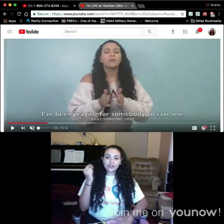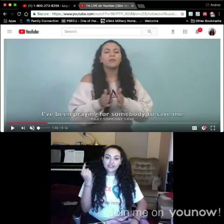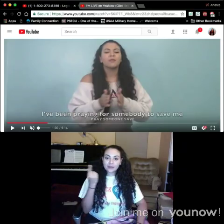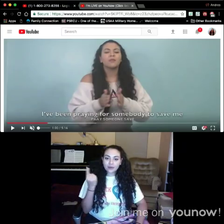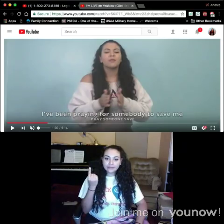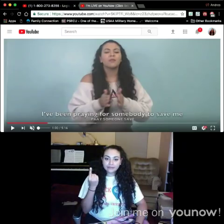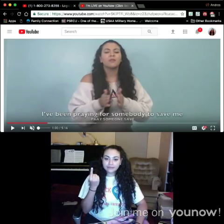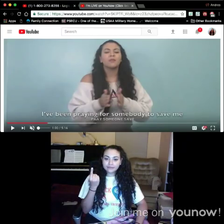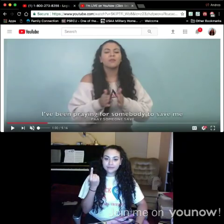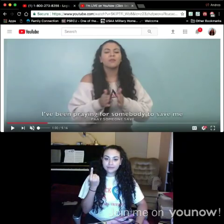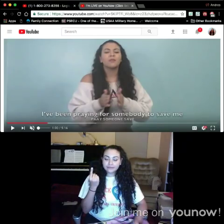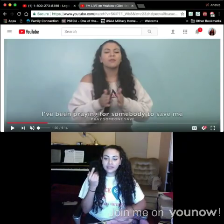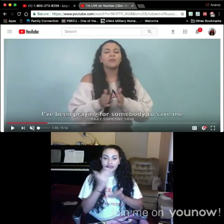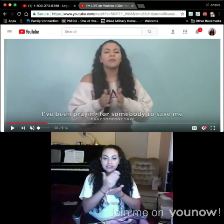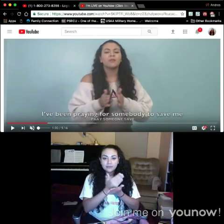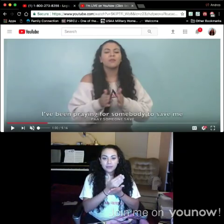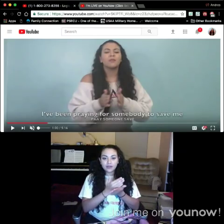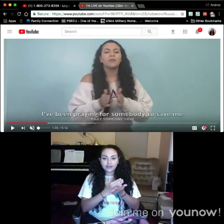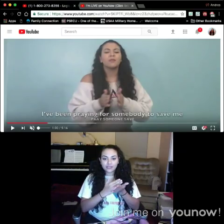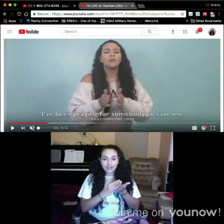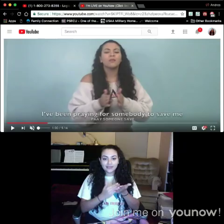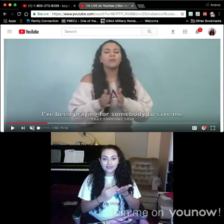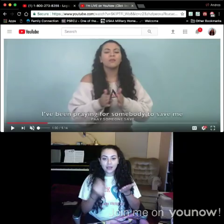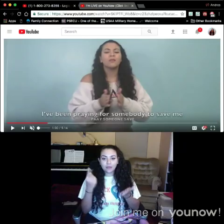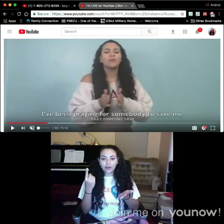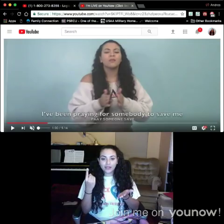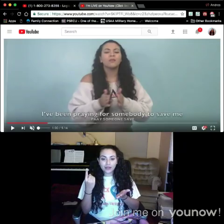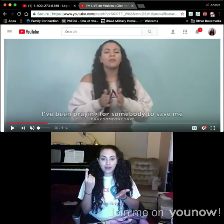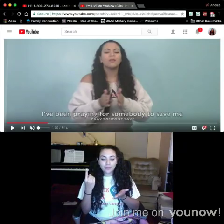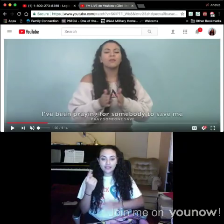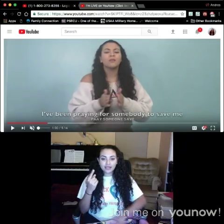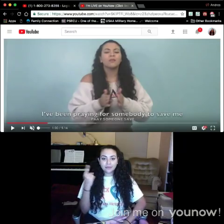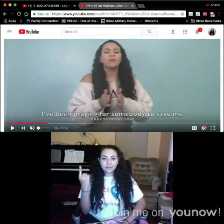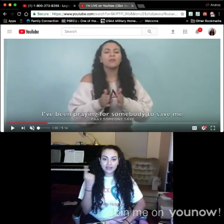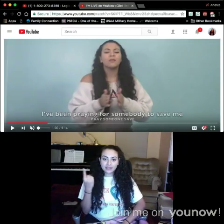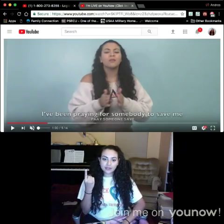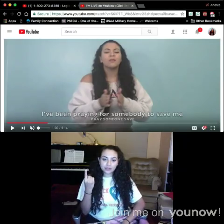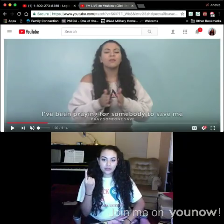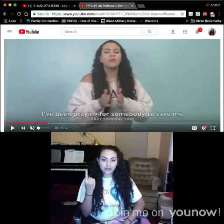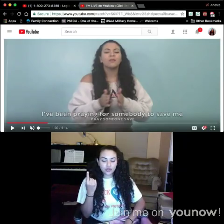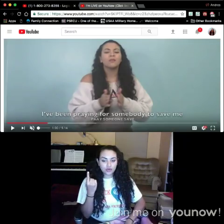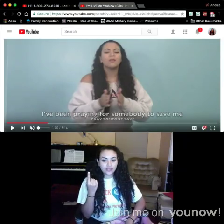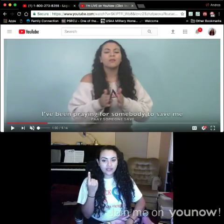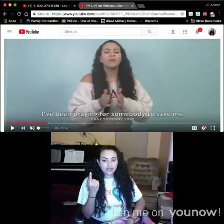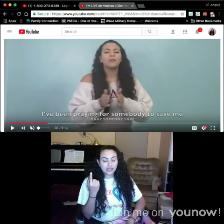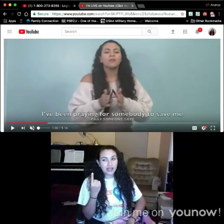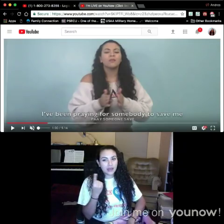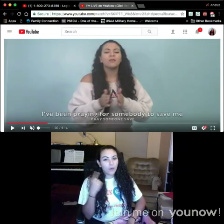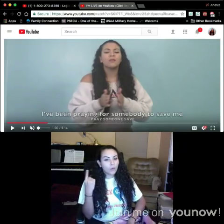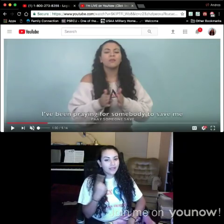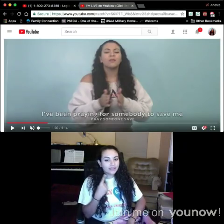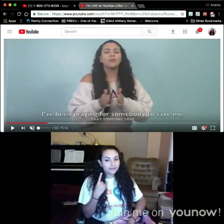For someone. Some people also sign someone, like the compound sign. I see this one too. It's